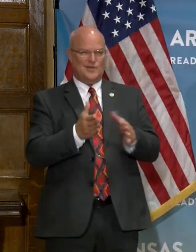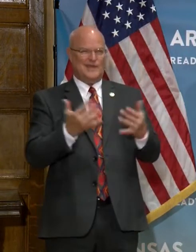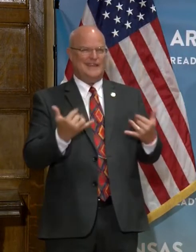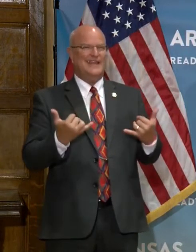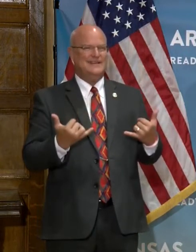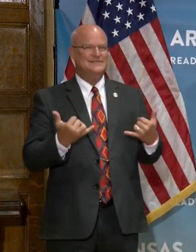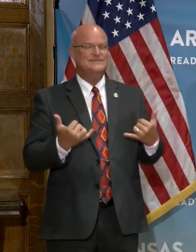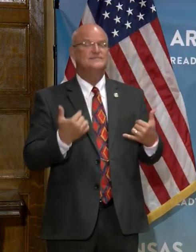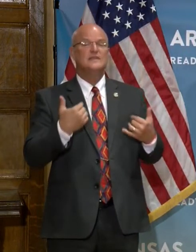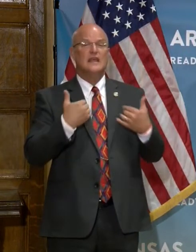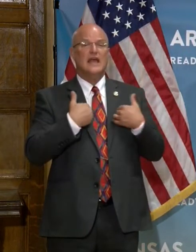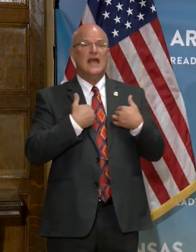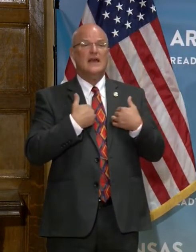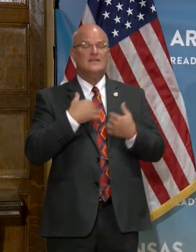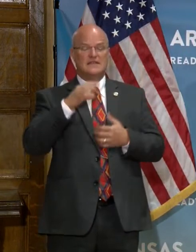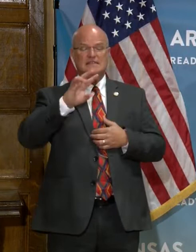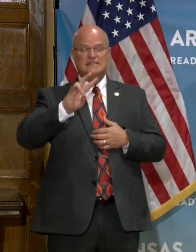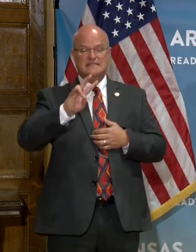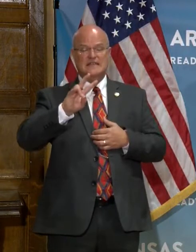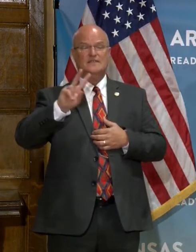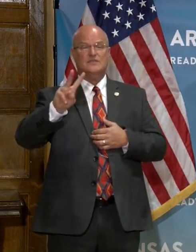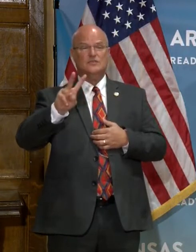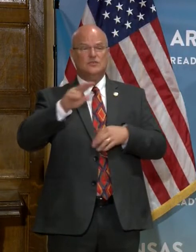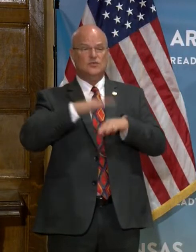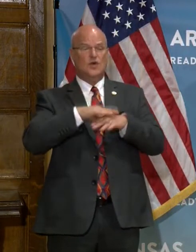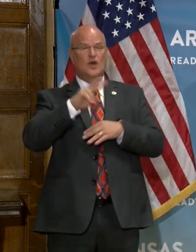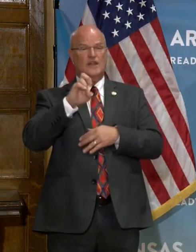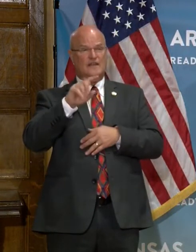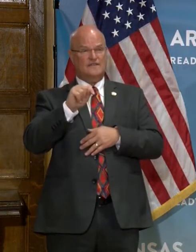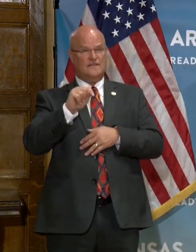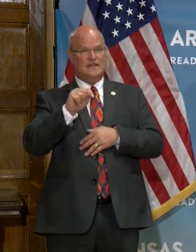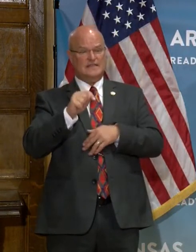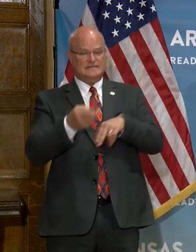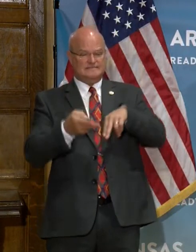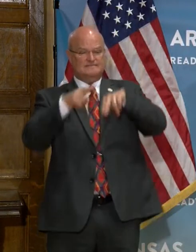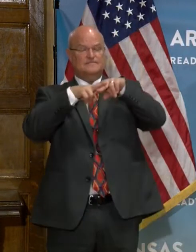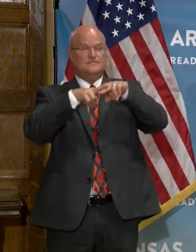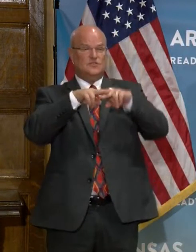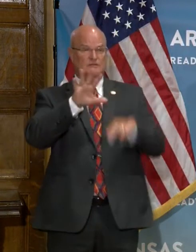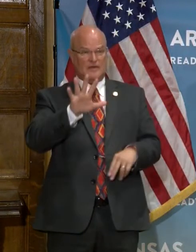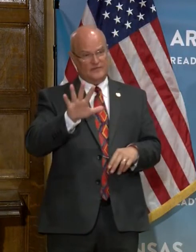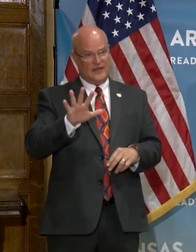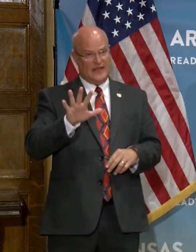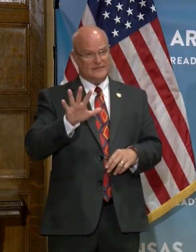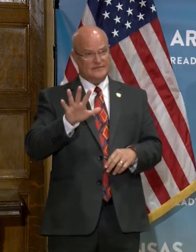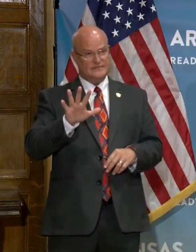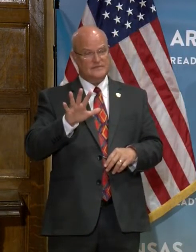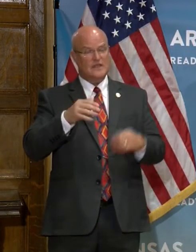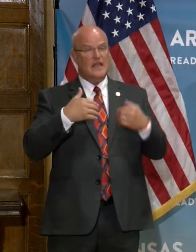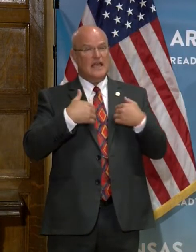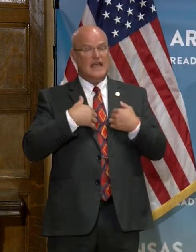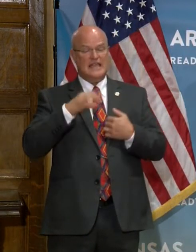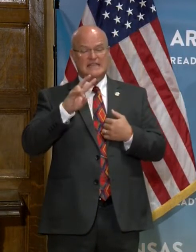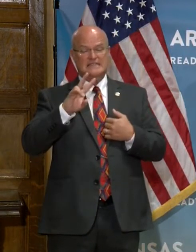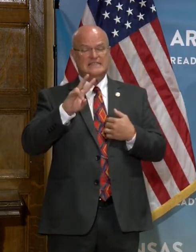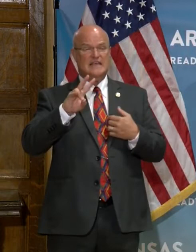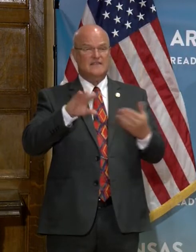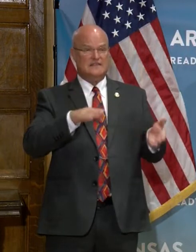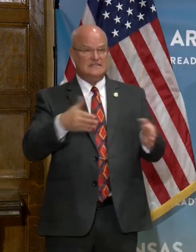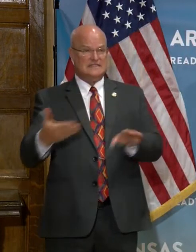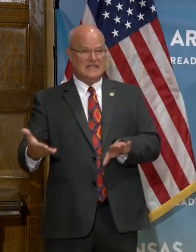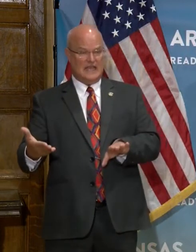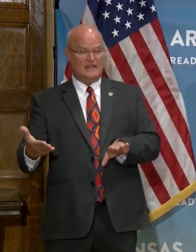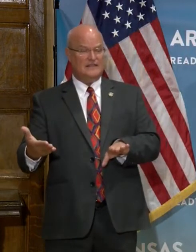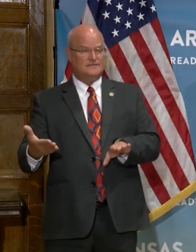direction. We have 72 that are currently on a ventilator. That's 5 more than yesterday, and we've had 7 deaths